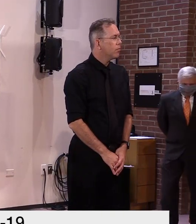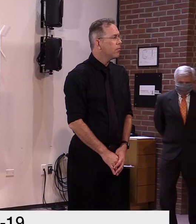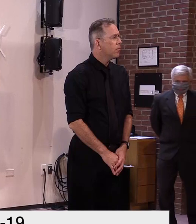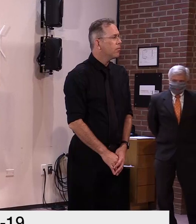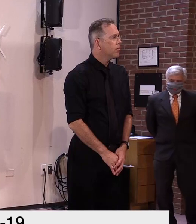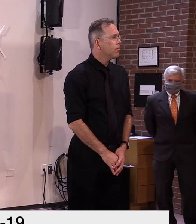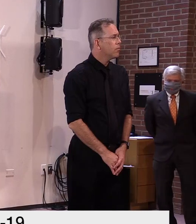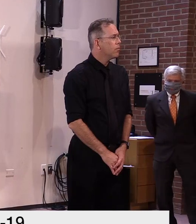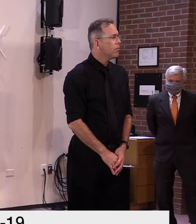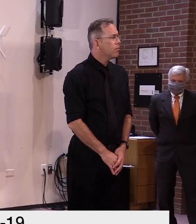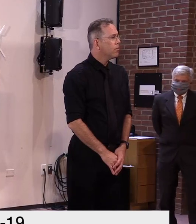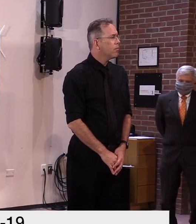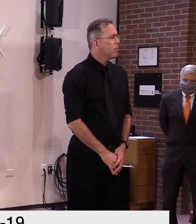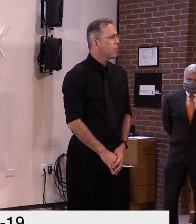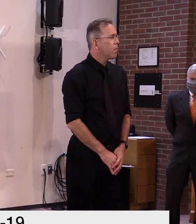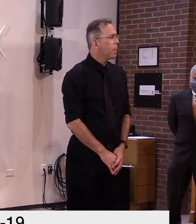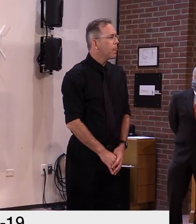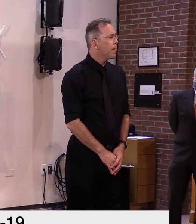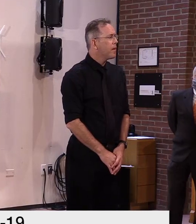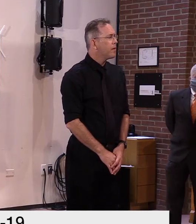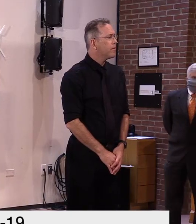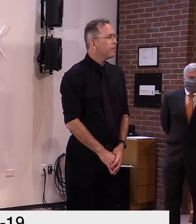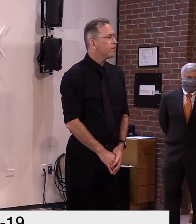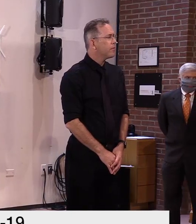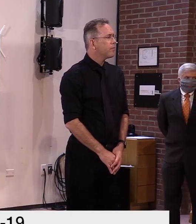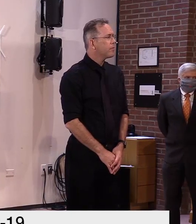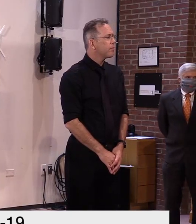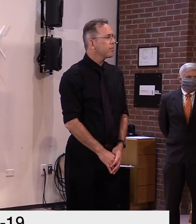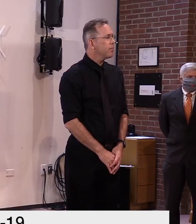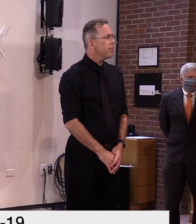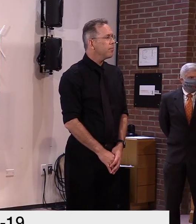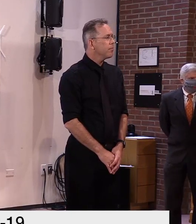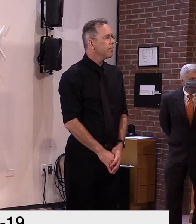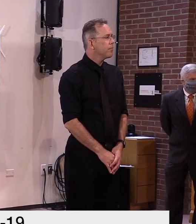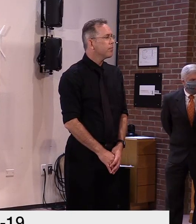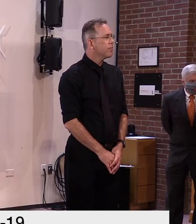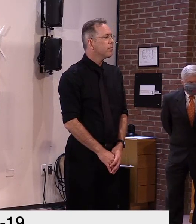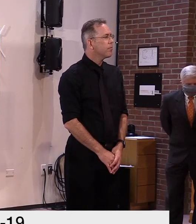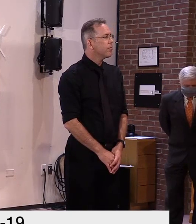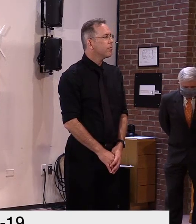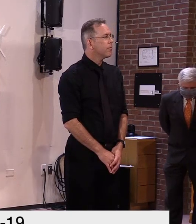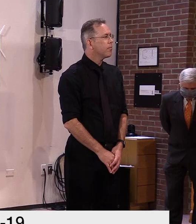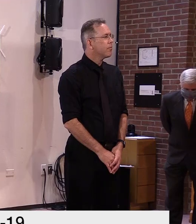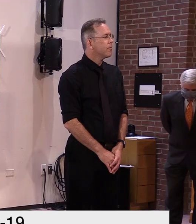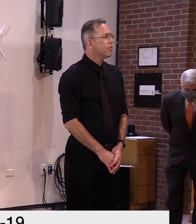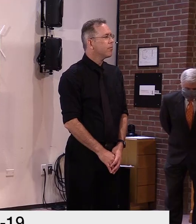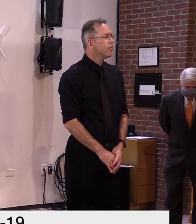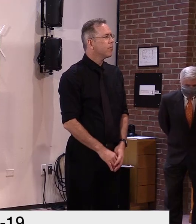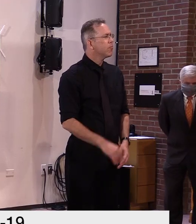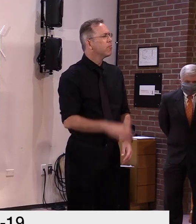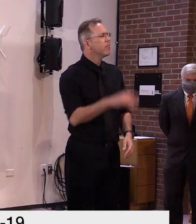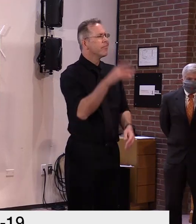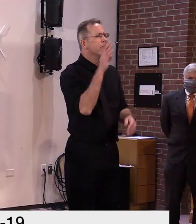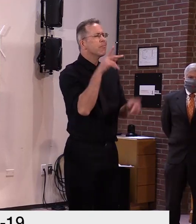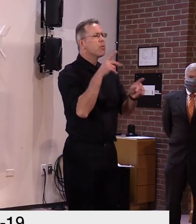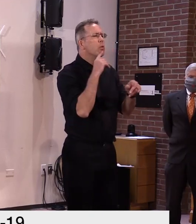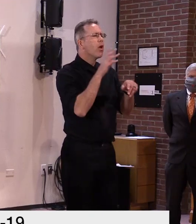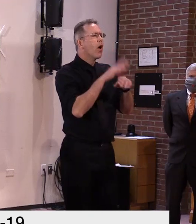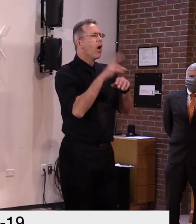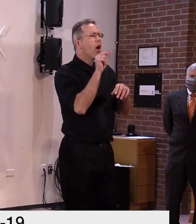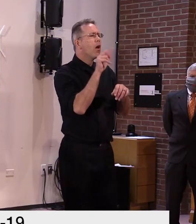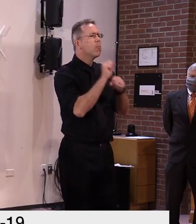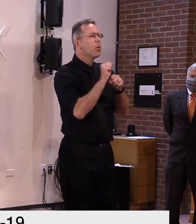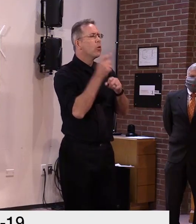work as directed? And the person said apparently that the obligation to job plan had been rescinded during the